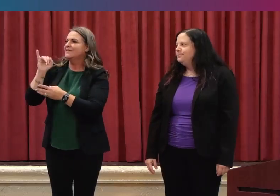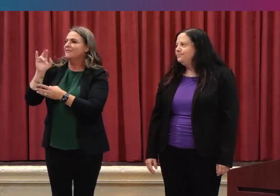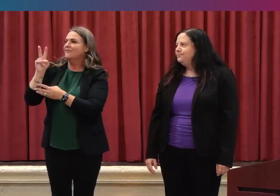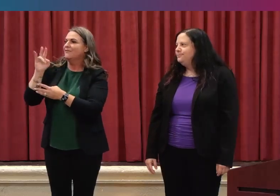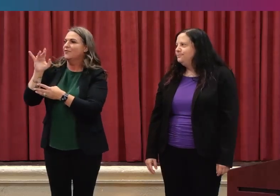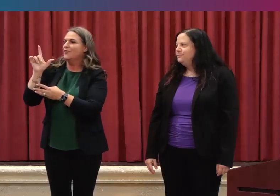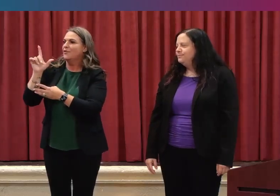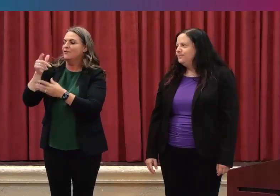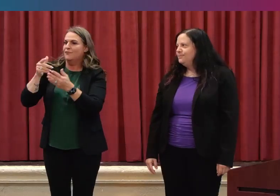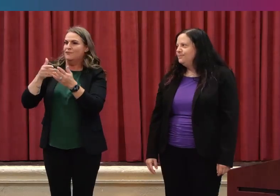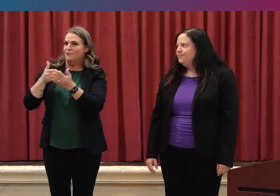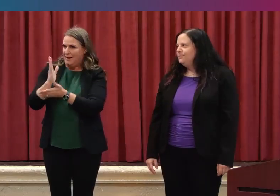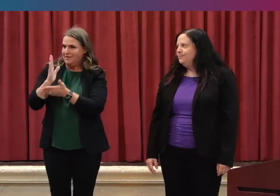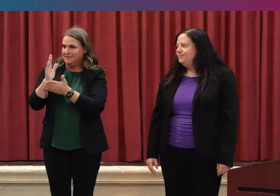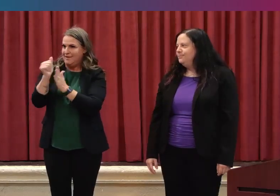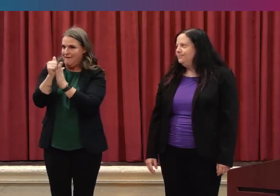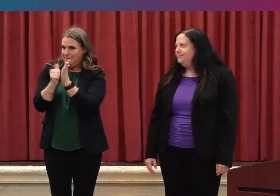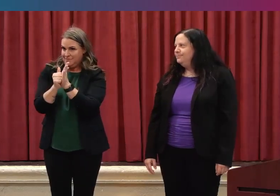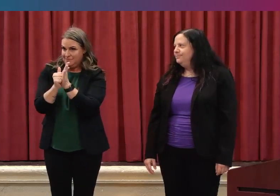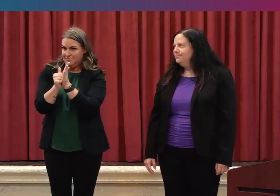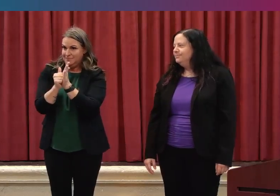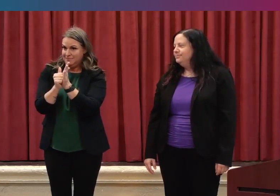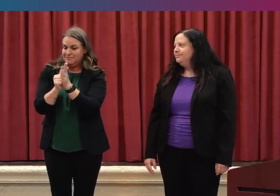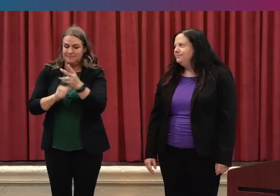and the Unruh Civil Rights Act.